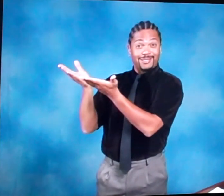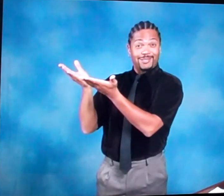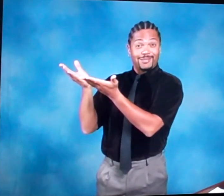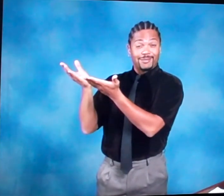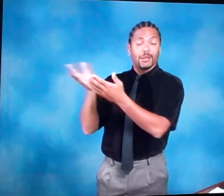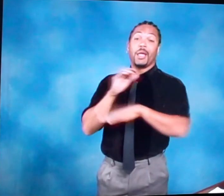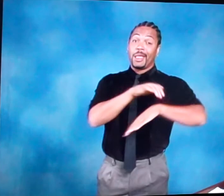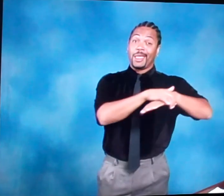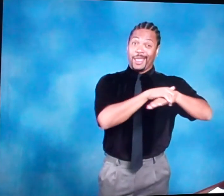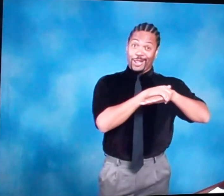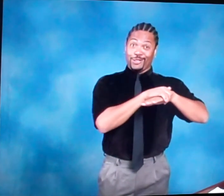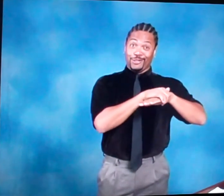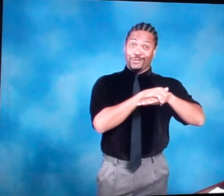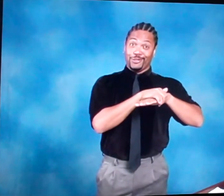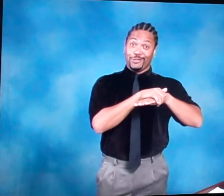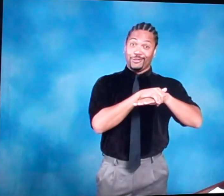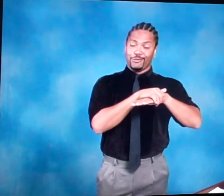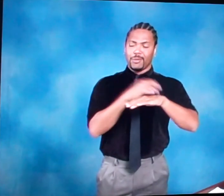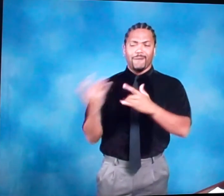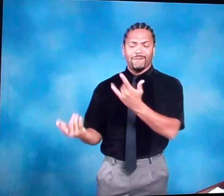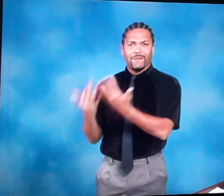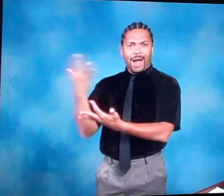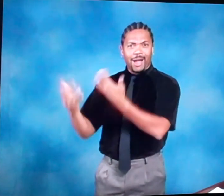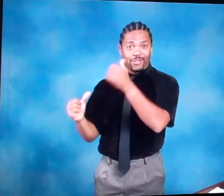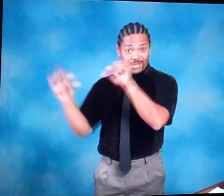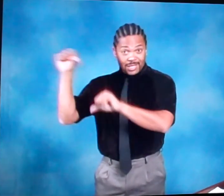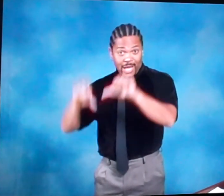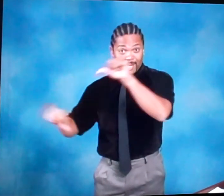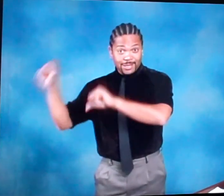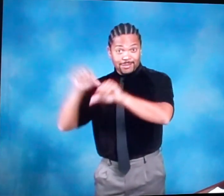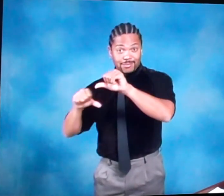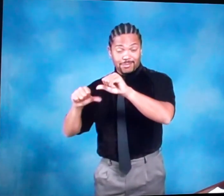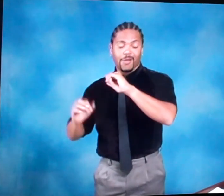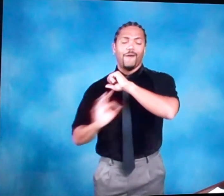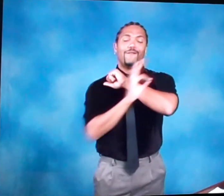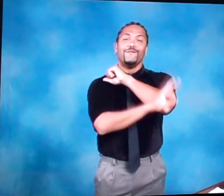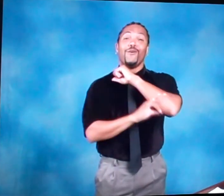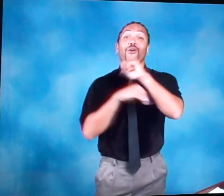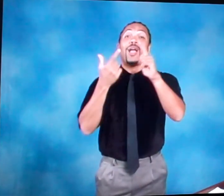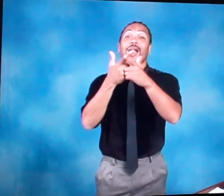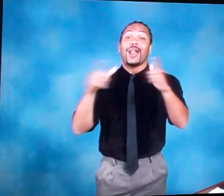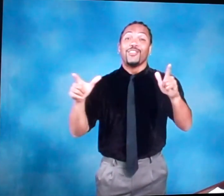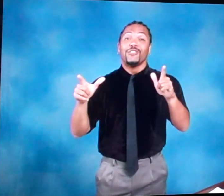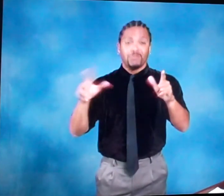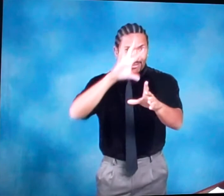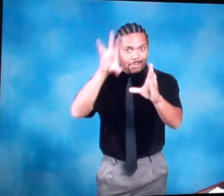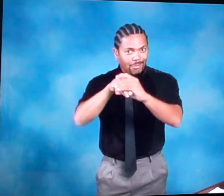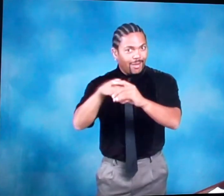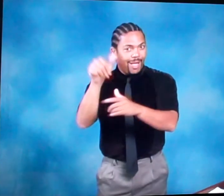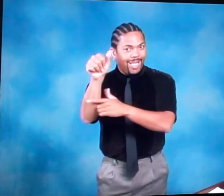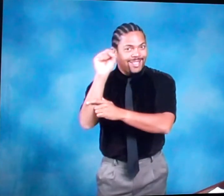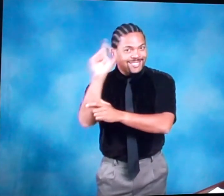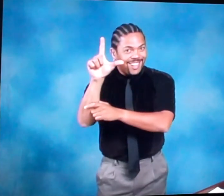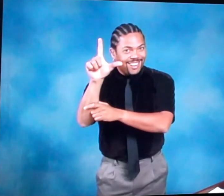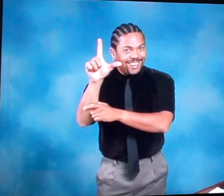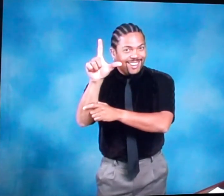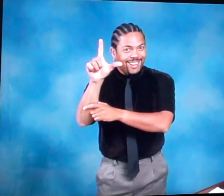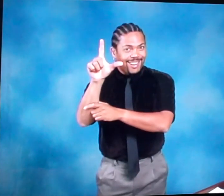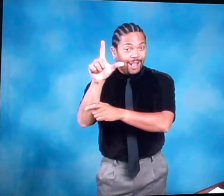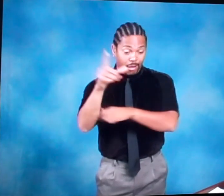emergency medical services, English, fire science, foreign language, including